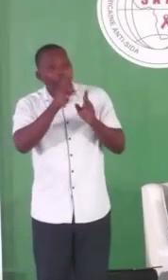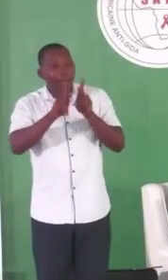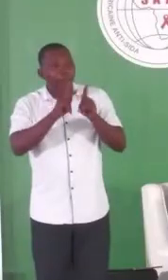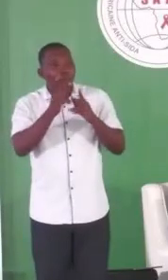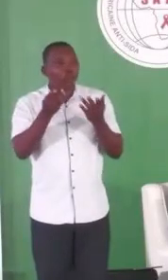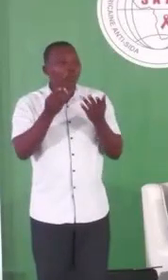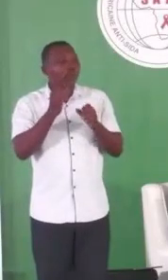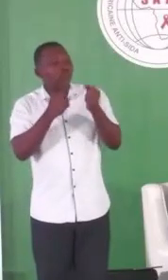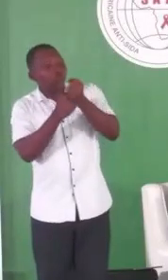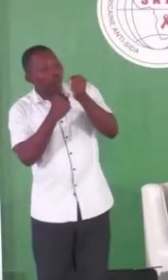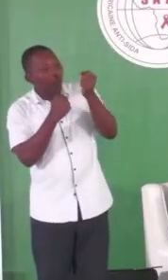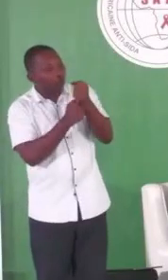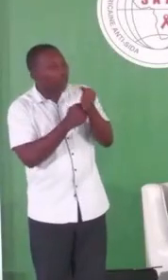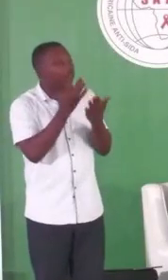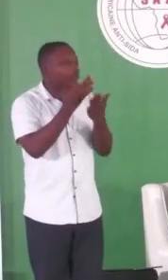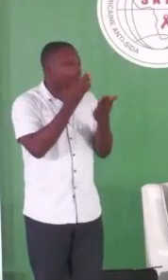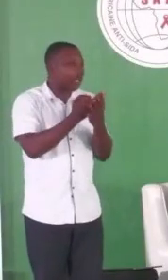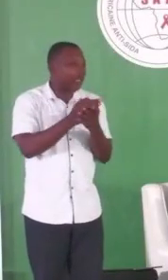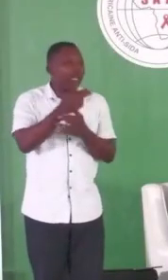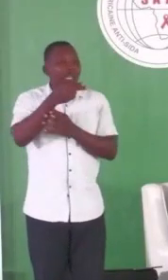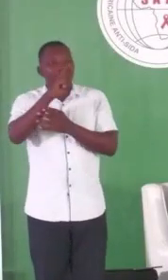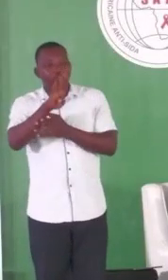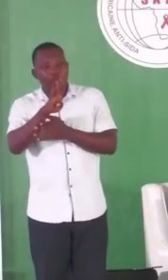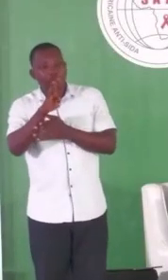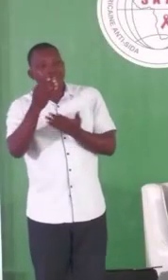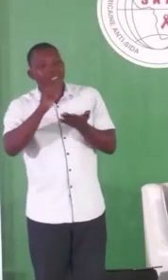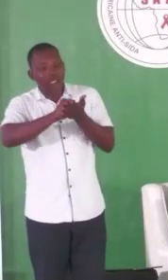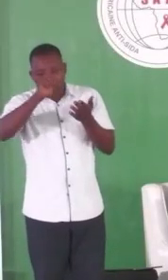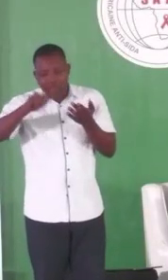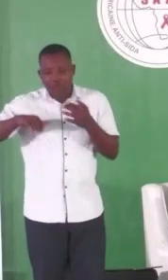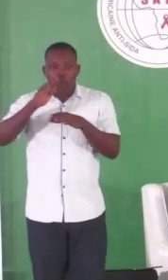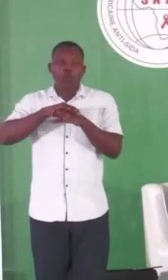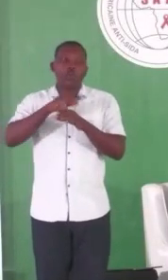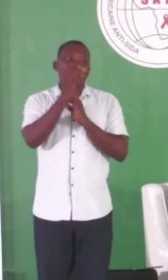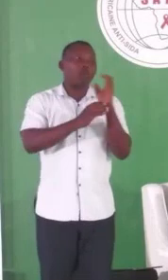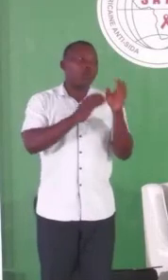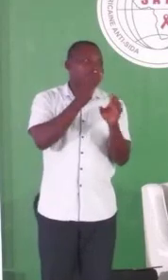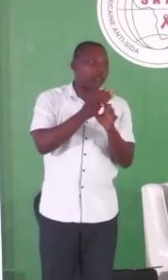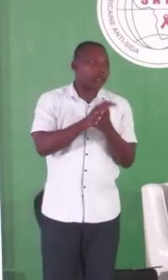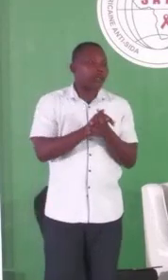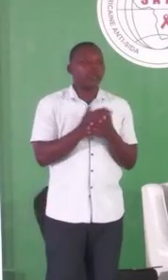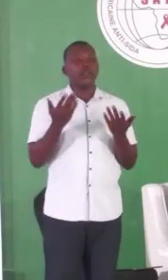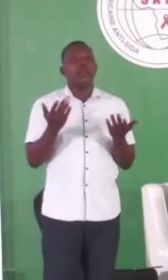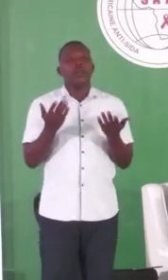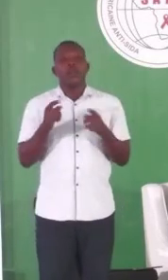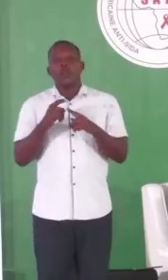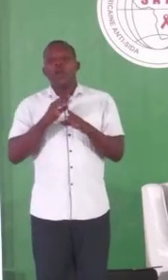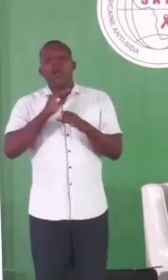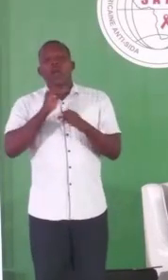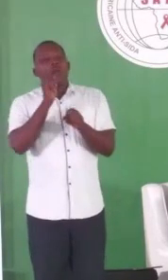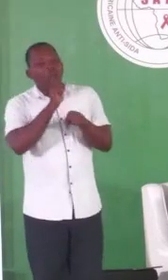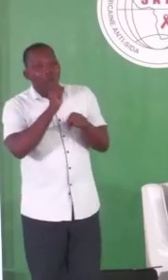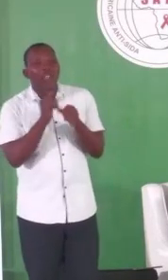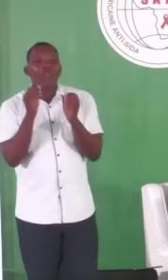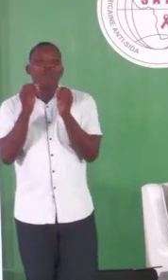B vertical transmission elimination on the continent. Our work gets more challenging, but our